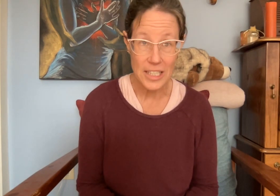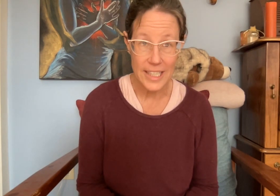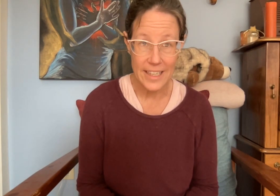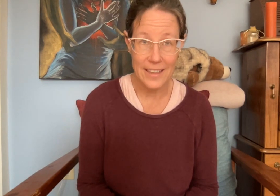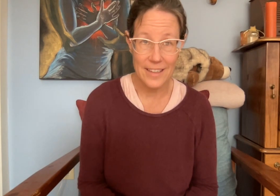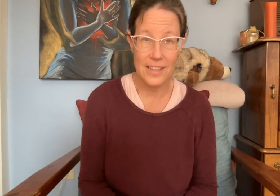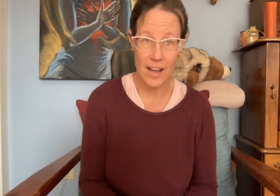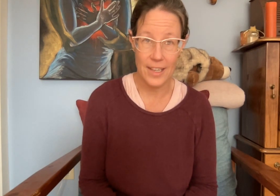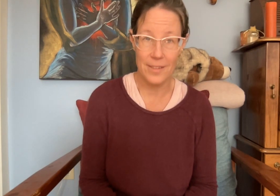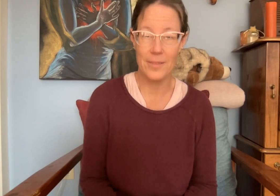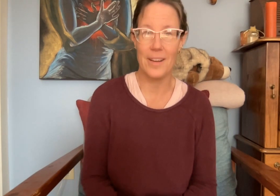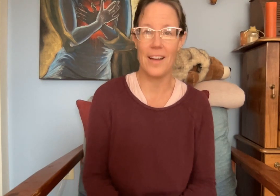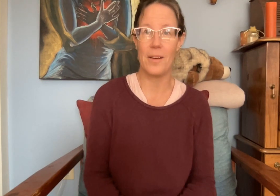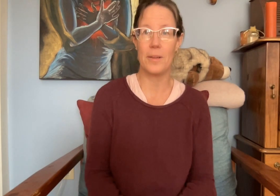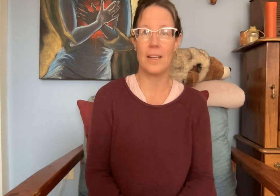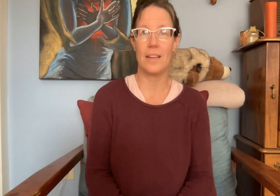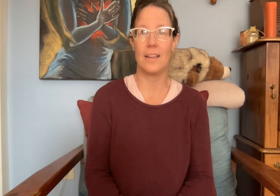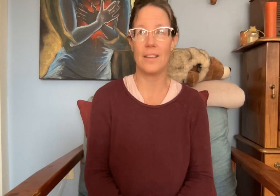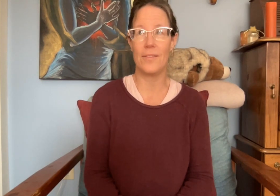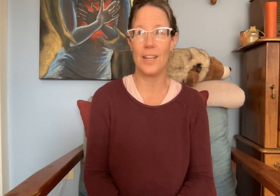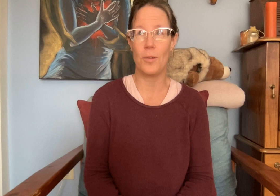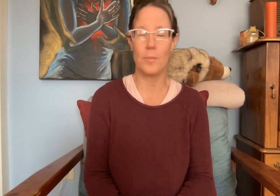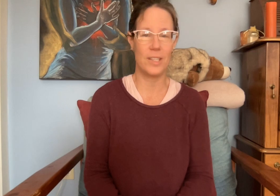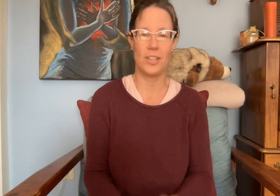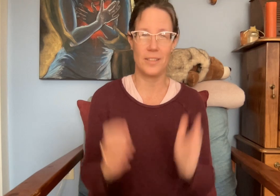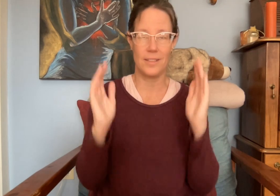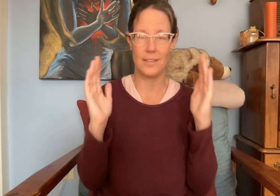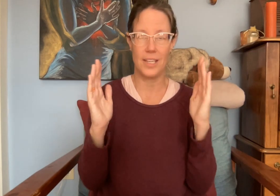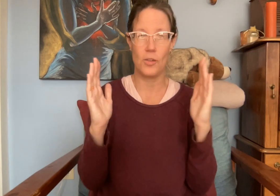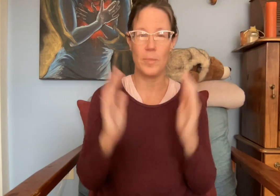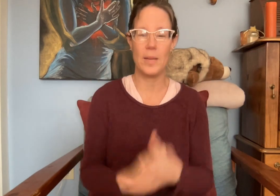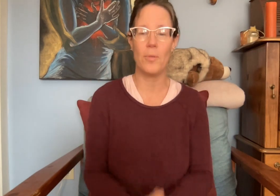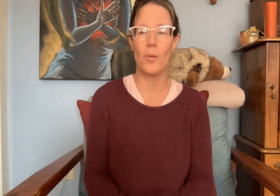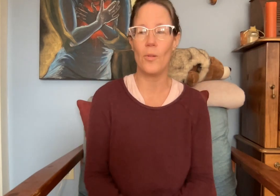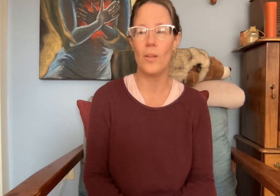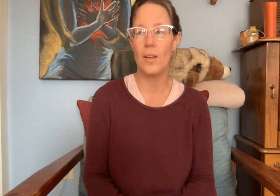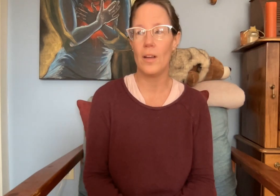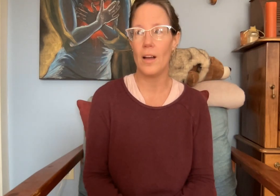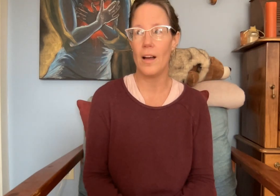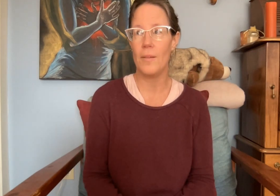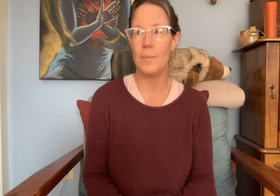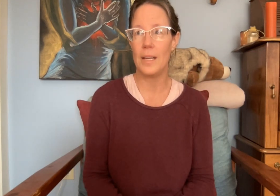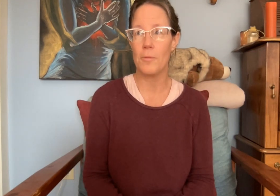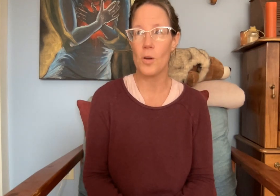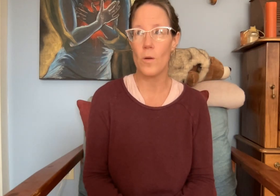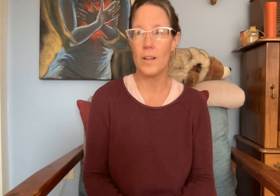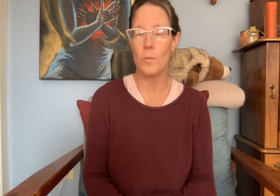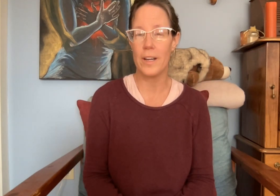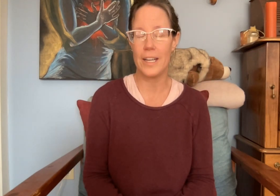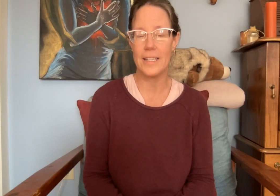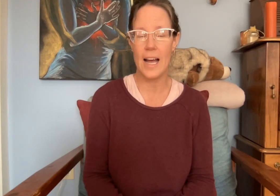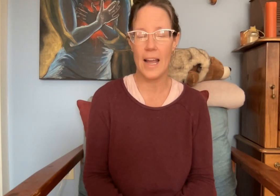technologically done. The video will be just single people being recorded one at a time,